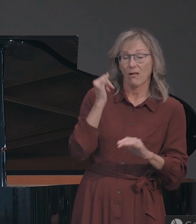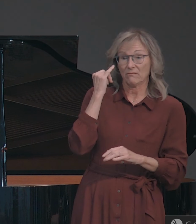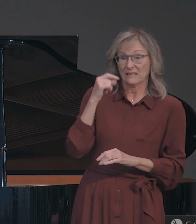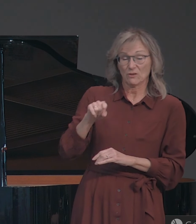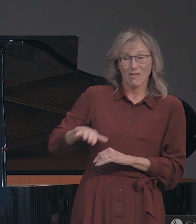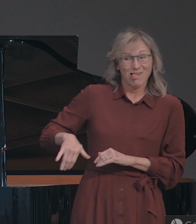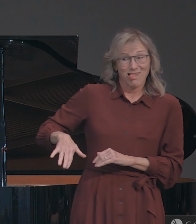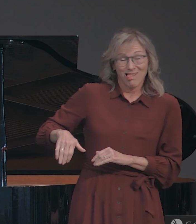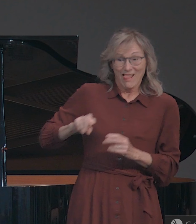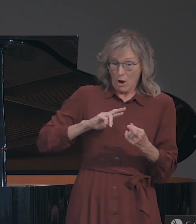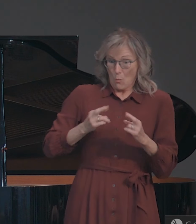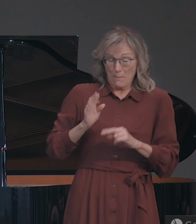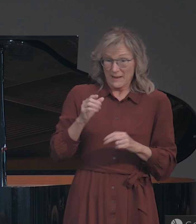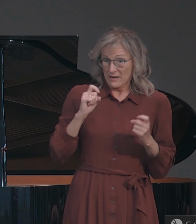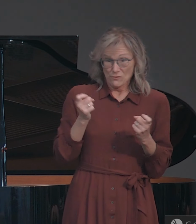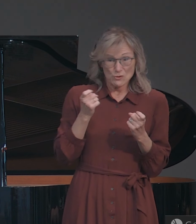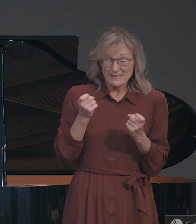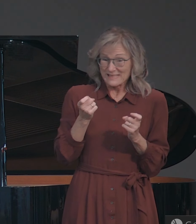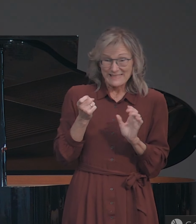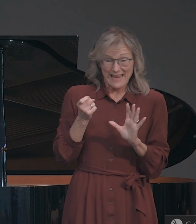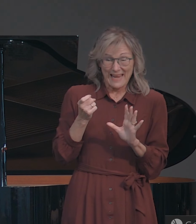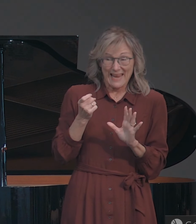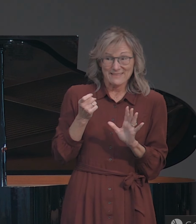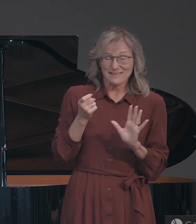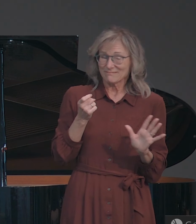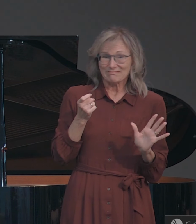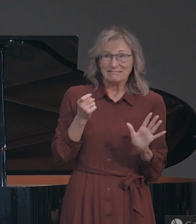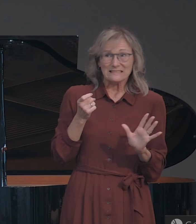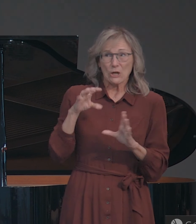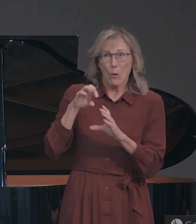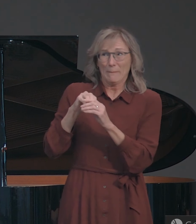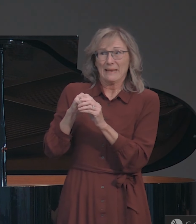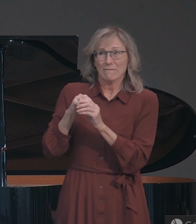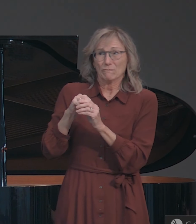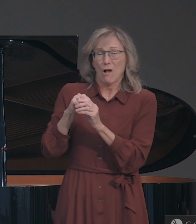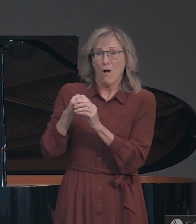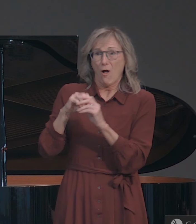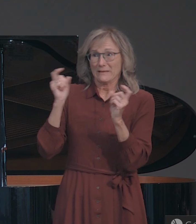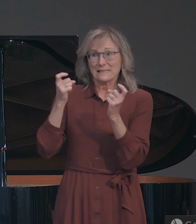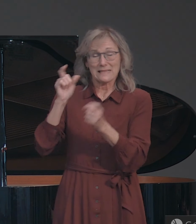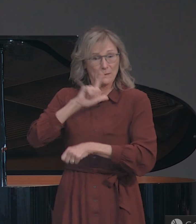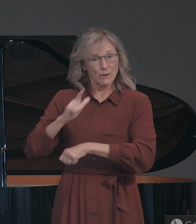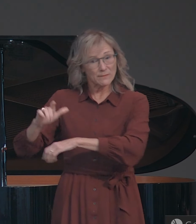in Christ, or if you're currently under church discipline, please refrain from the Lord's table this morning.